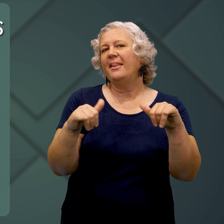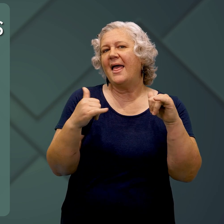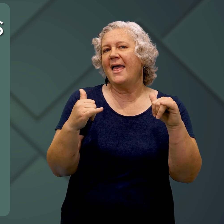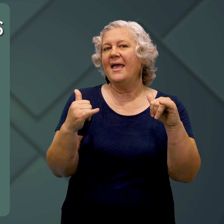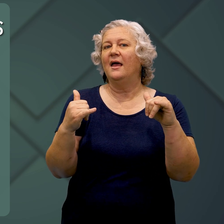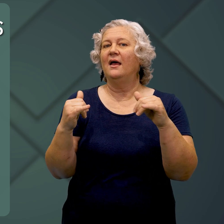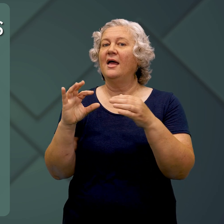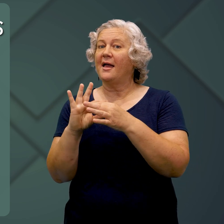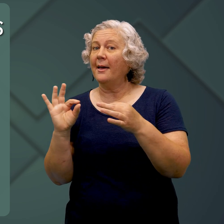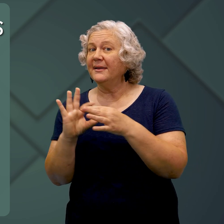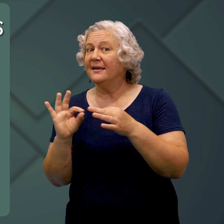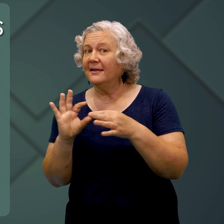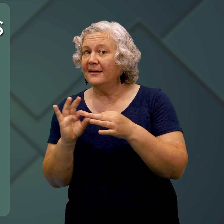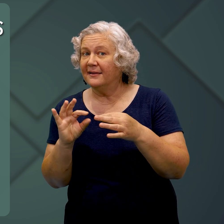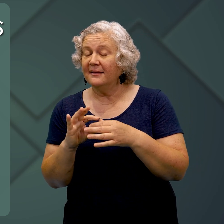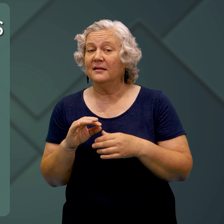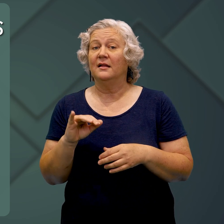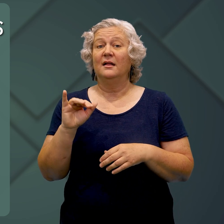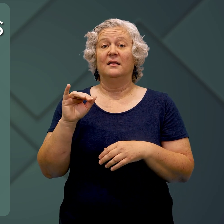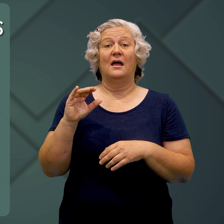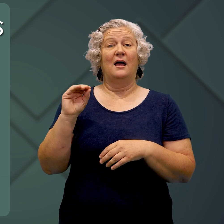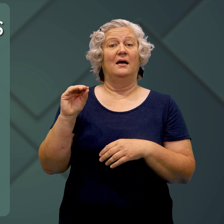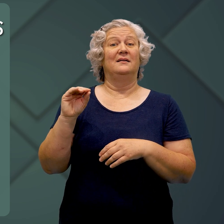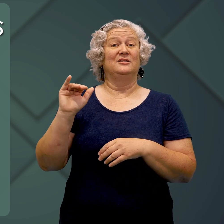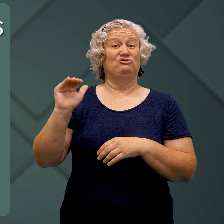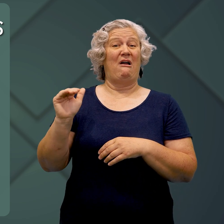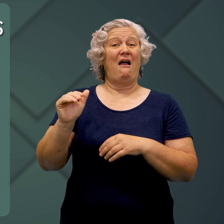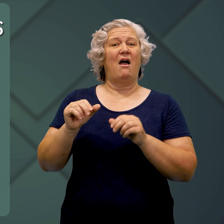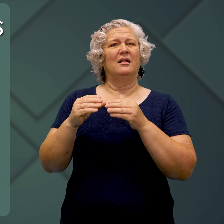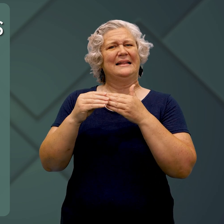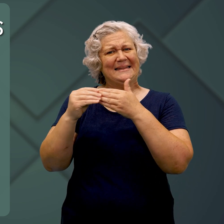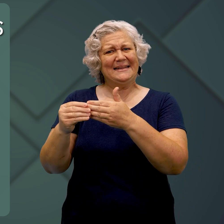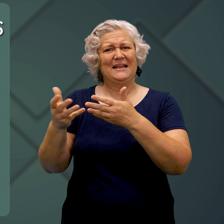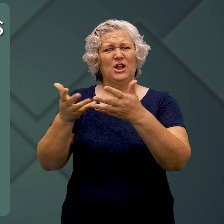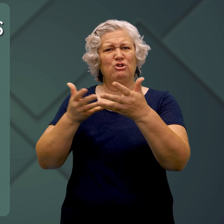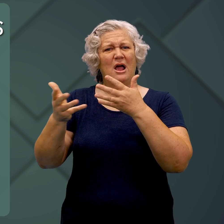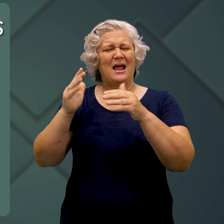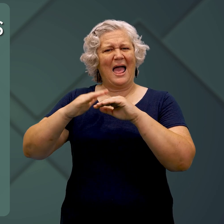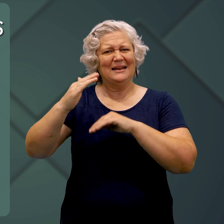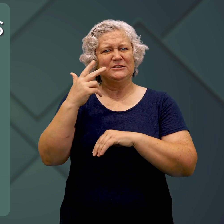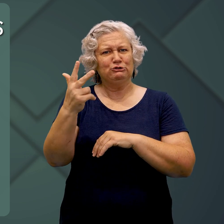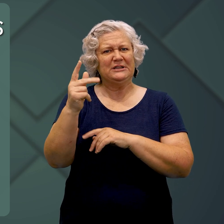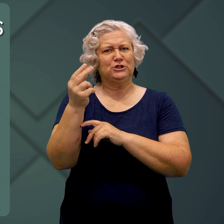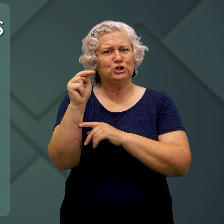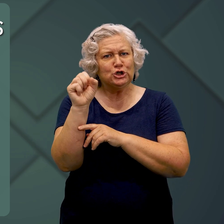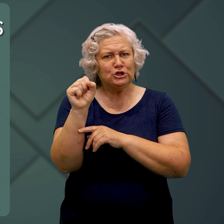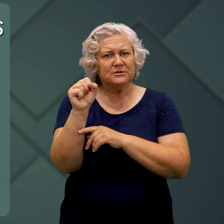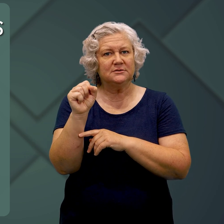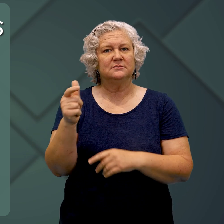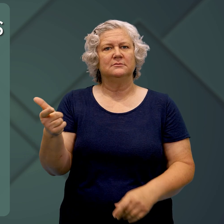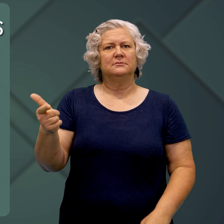play, commenting, having the child lead the interaction for at least 3